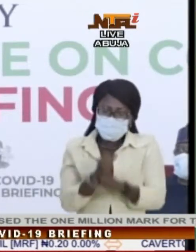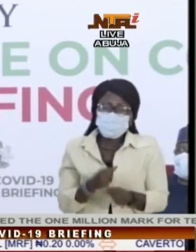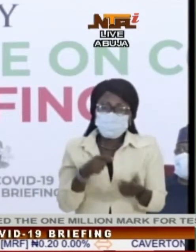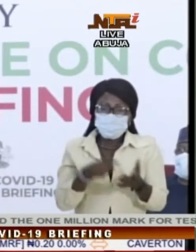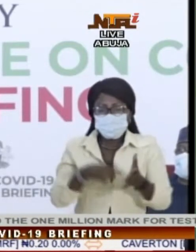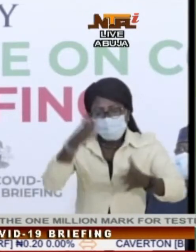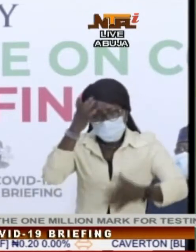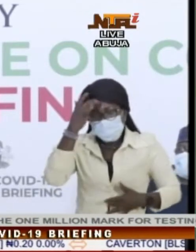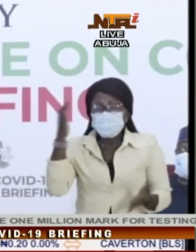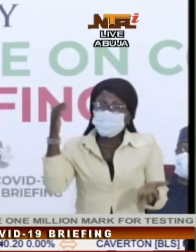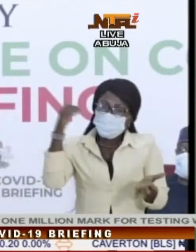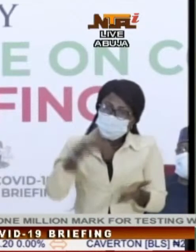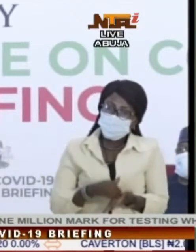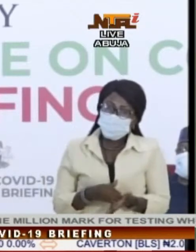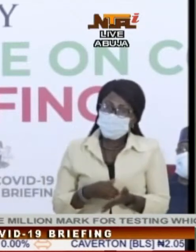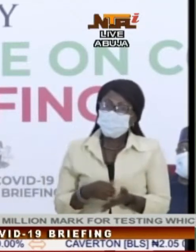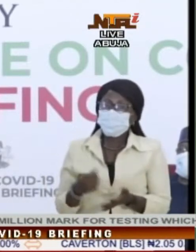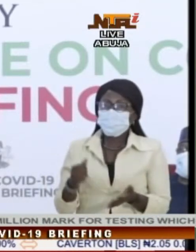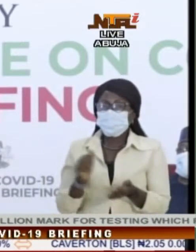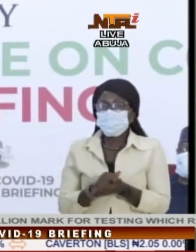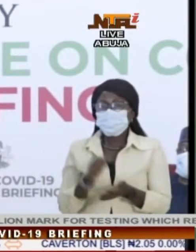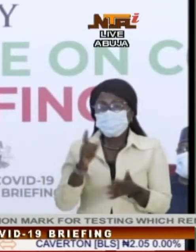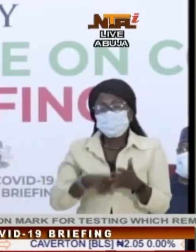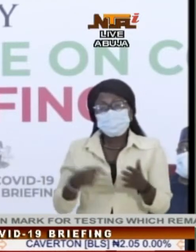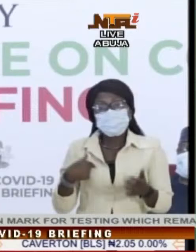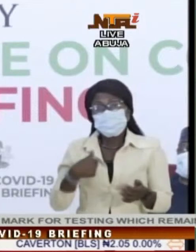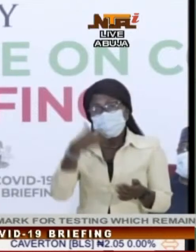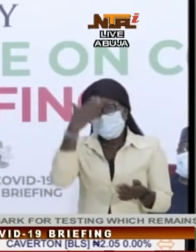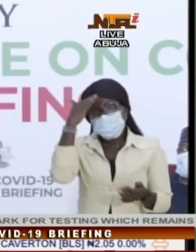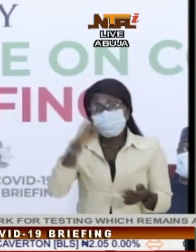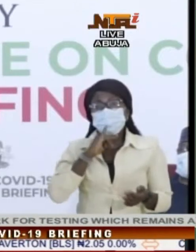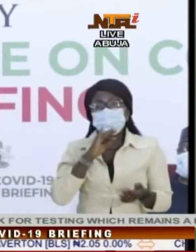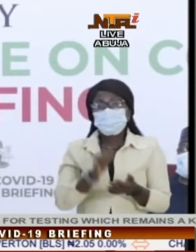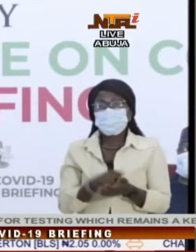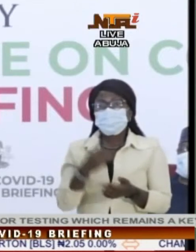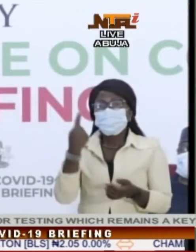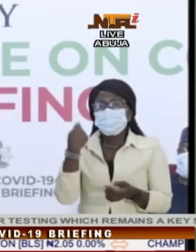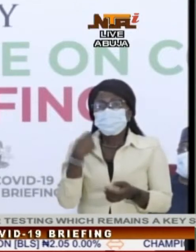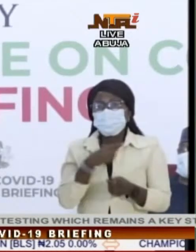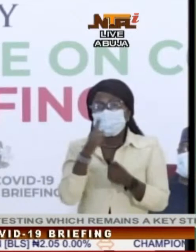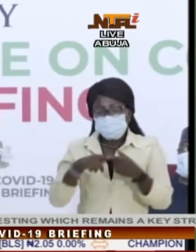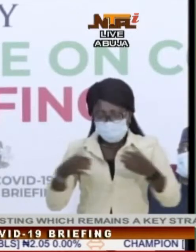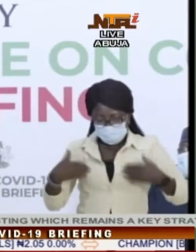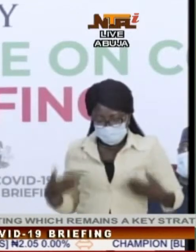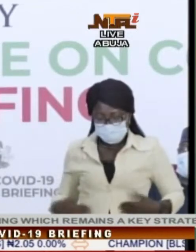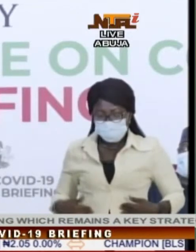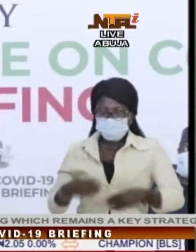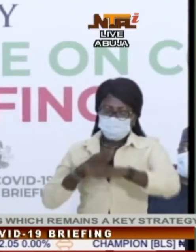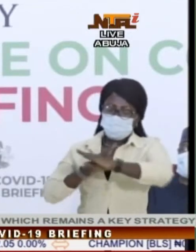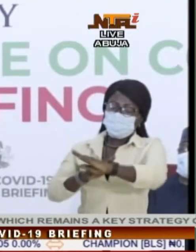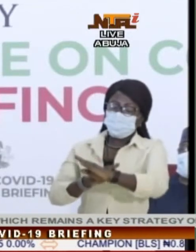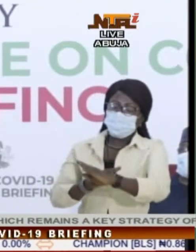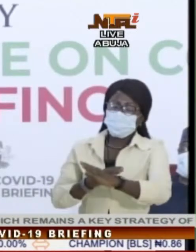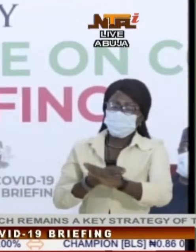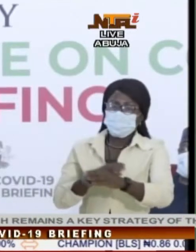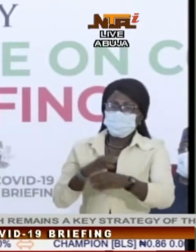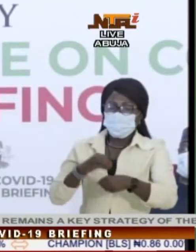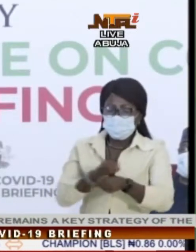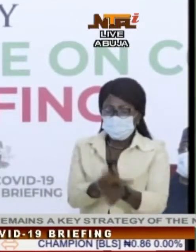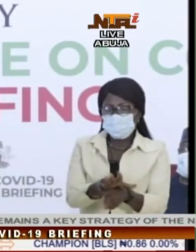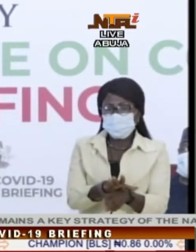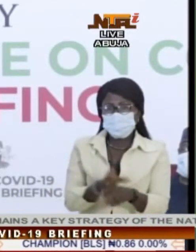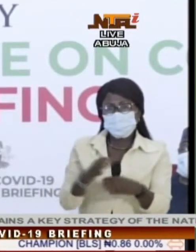immunity provided by antibodies after the initial infection probably lasts about 3 to